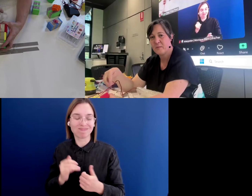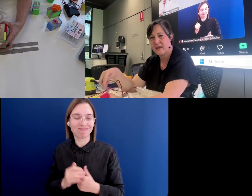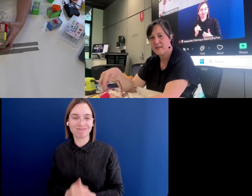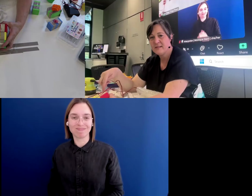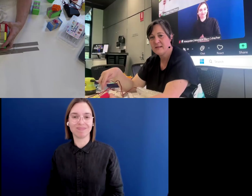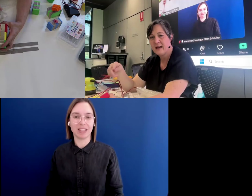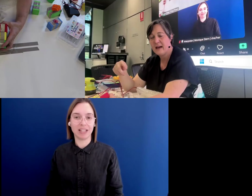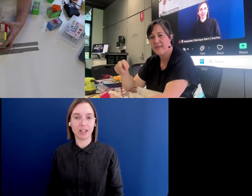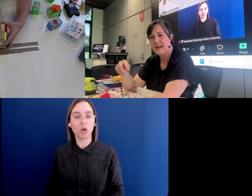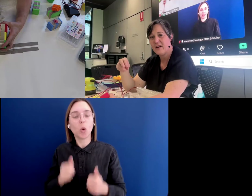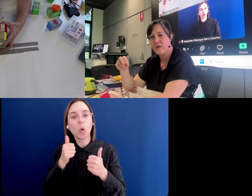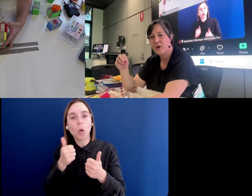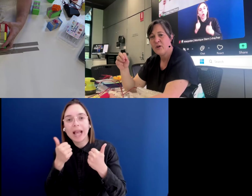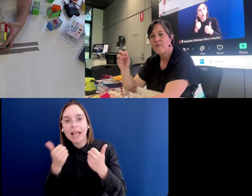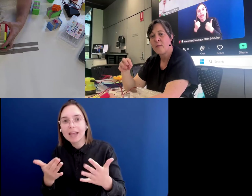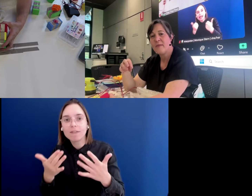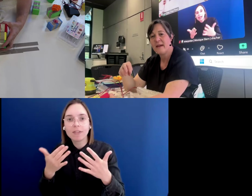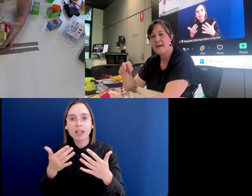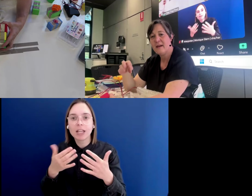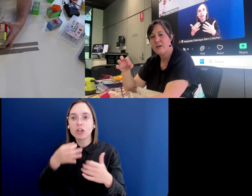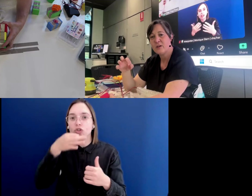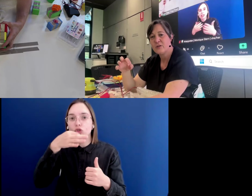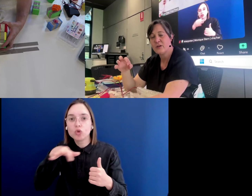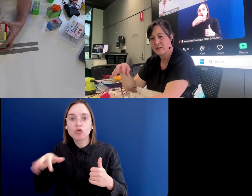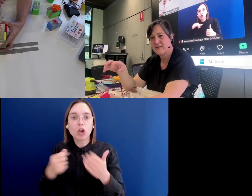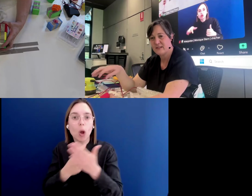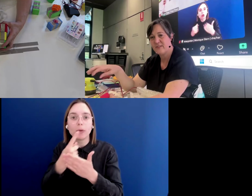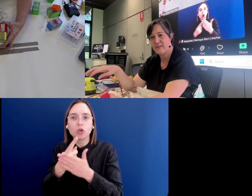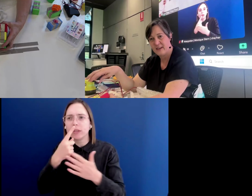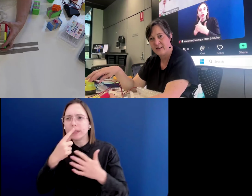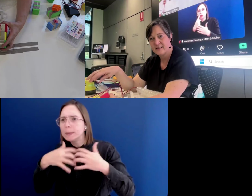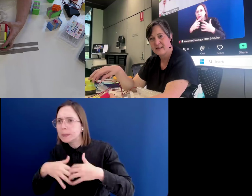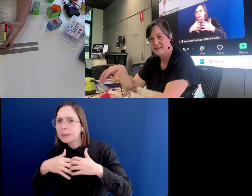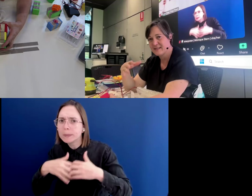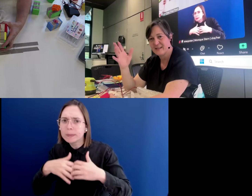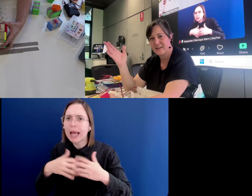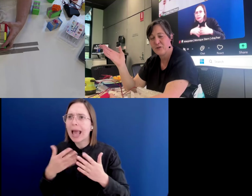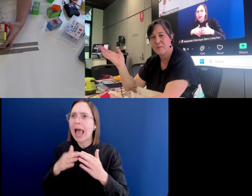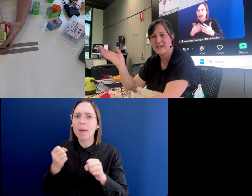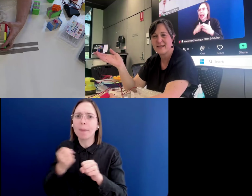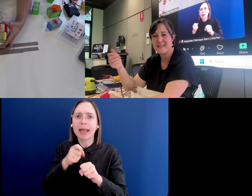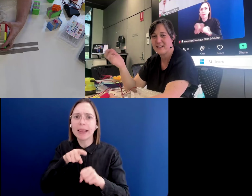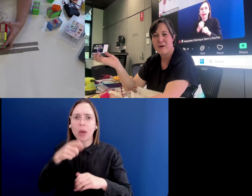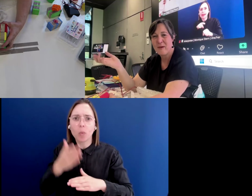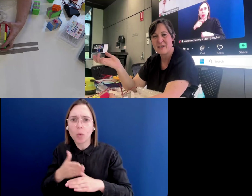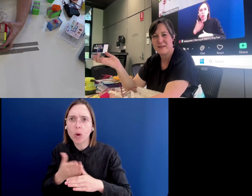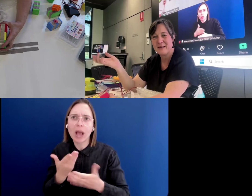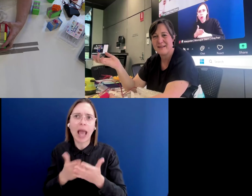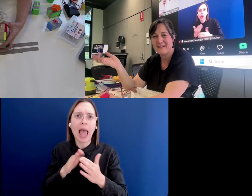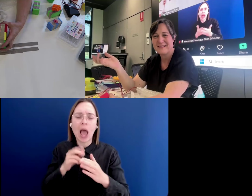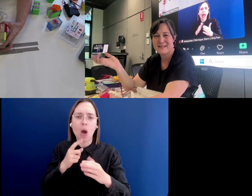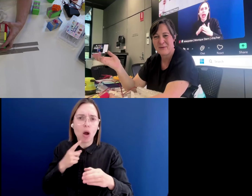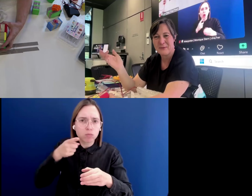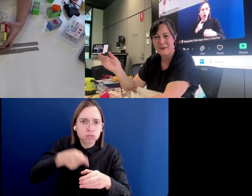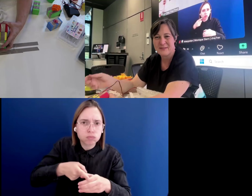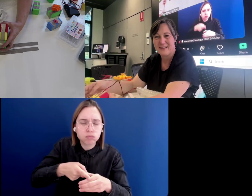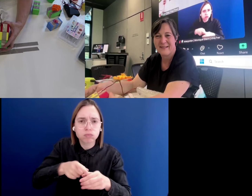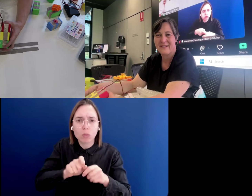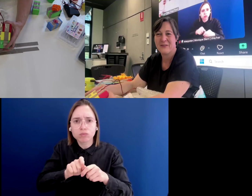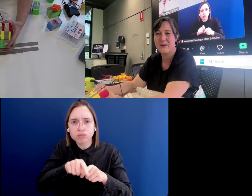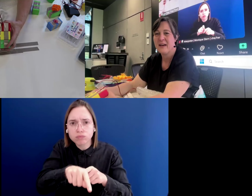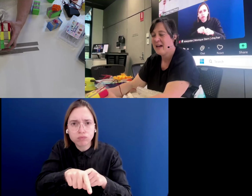start. There are methods. And then from there, you can do lots of different things. It's your imagination. Come back to me and tell